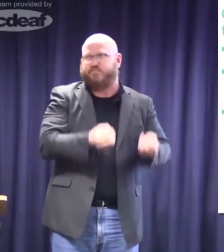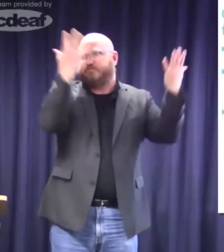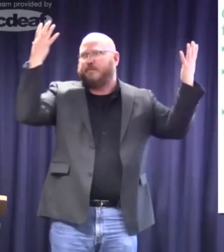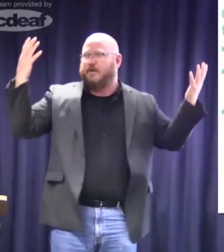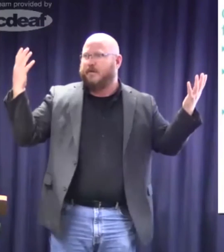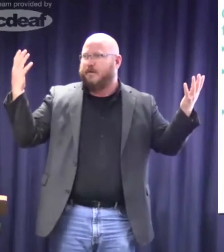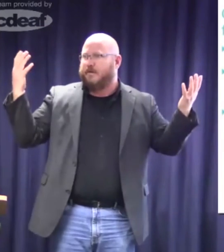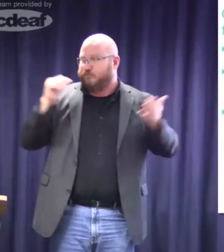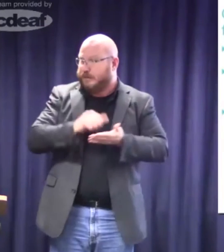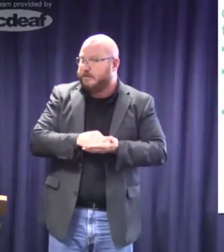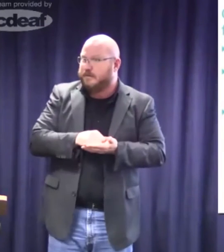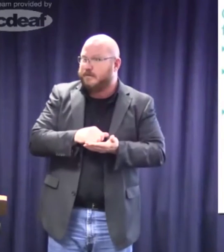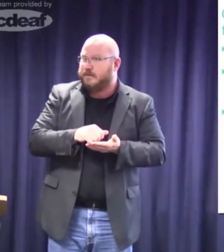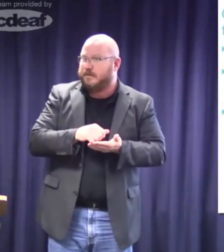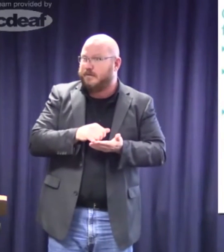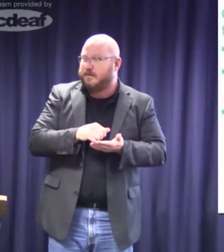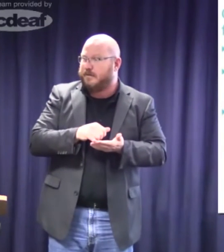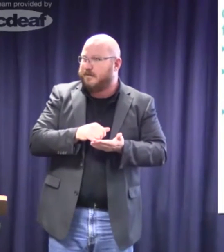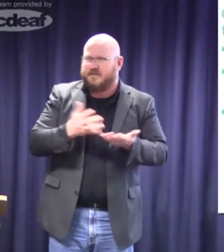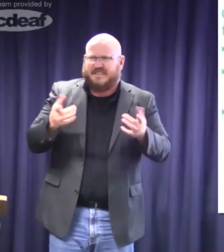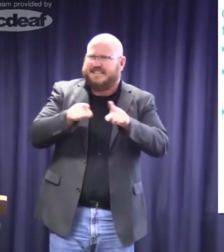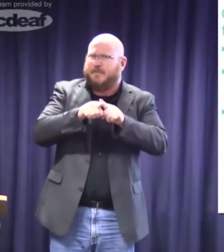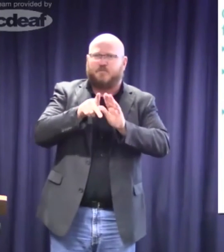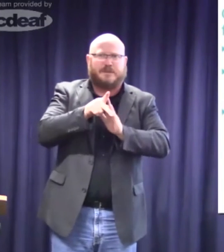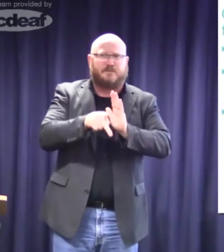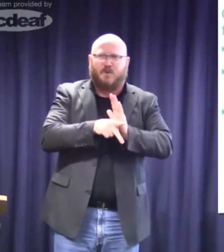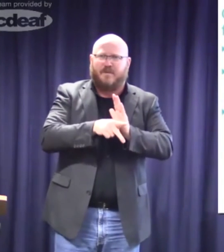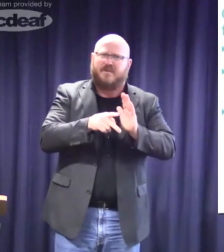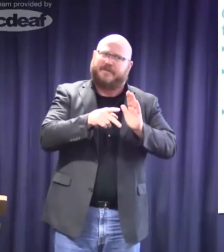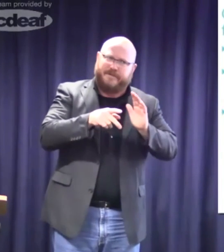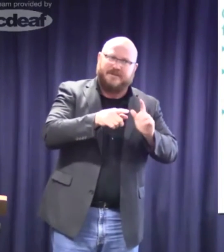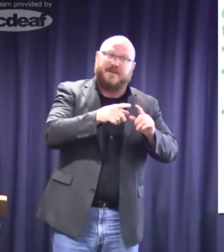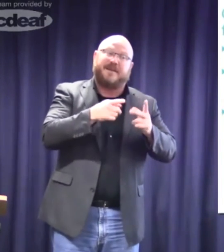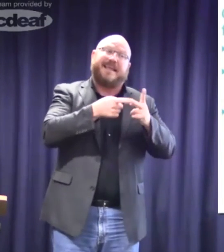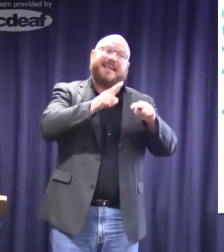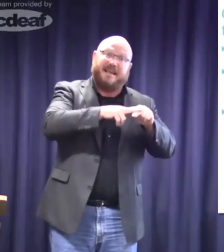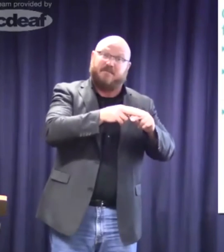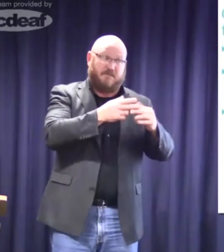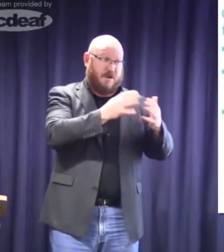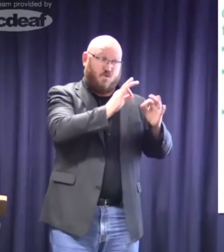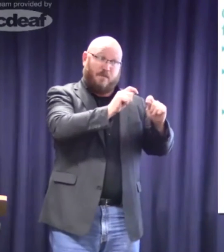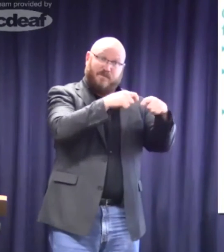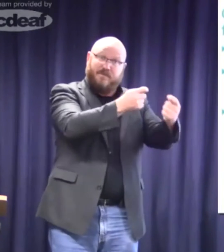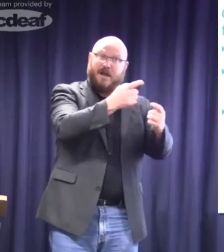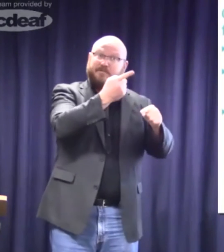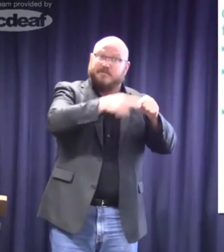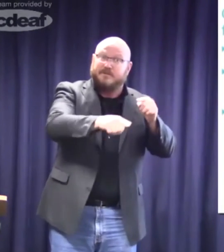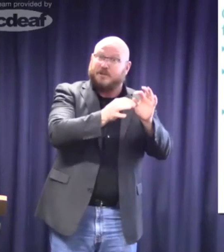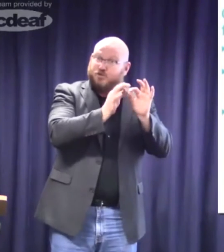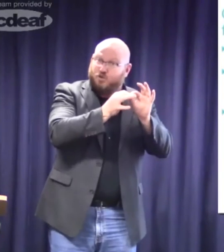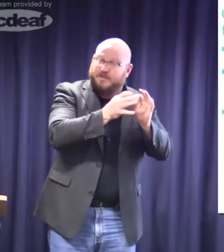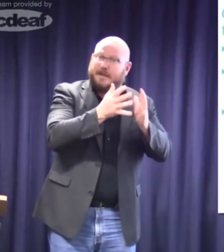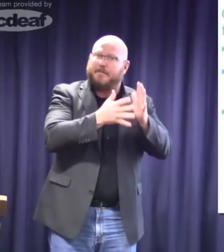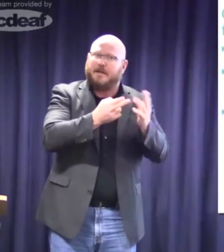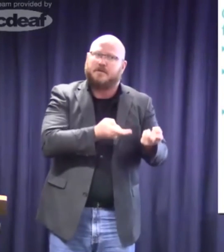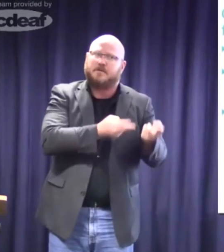course, a deaf person would want, or would prefer, would need an accredited interpreter. It's the same